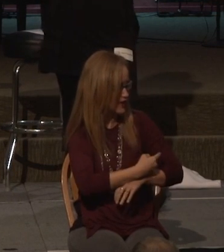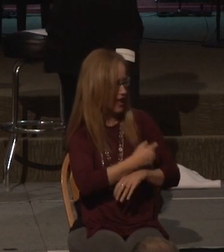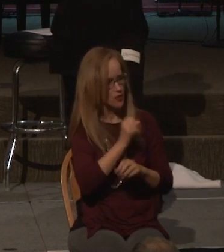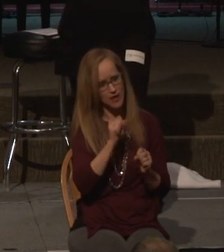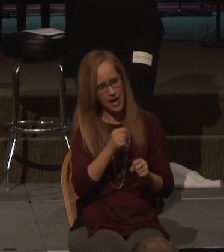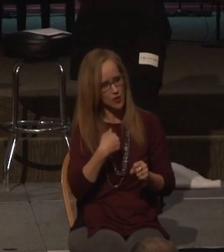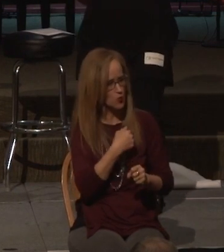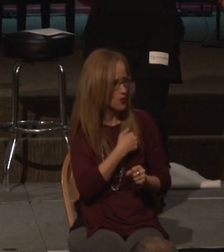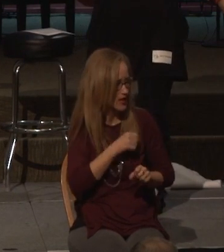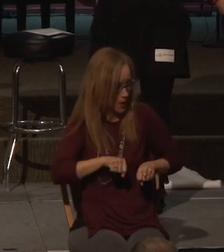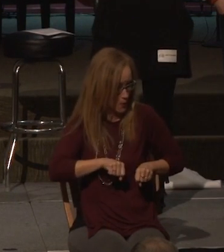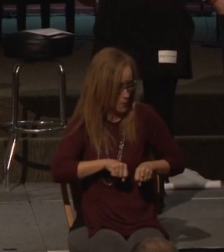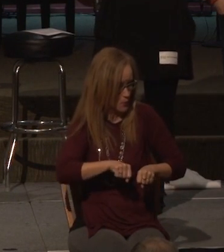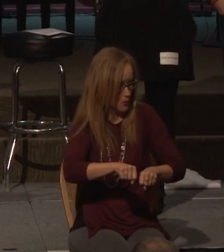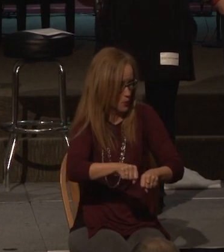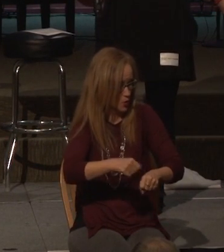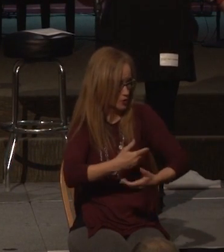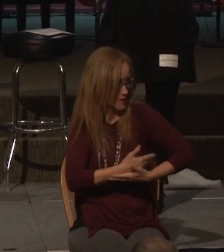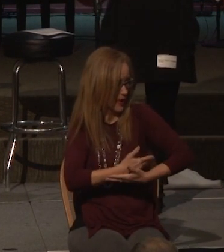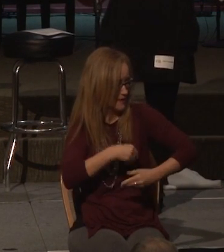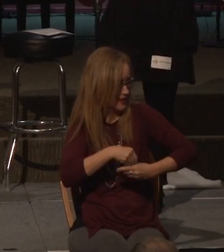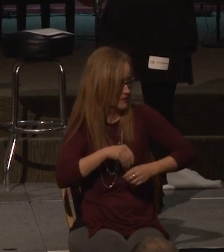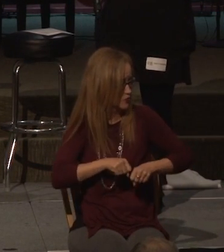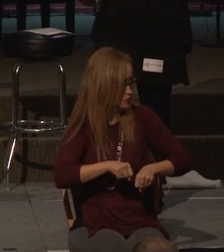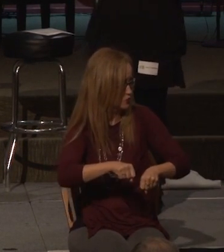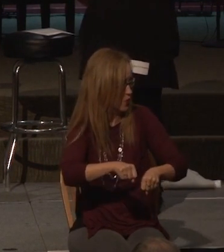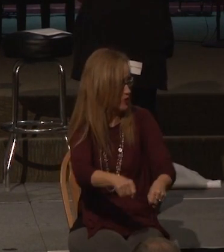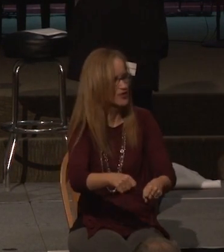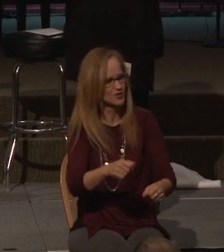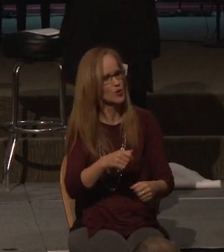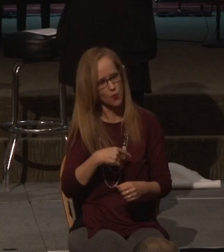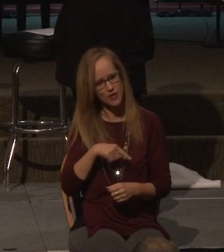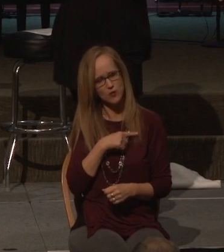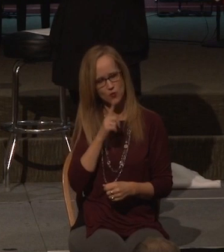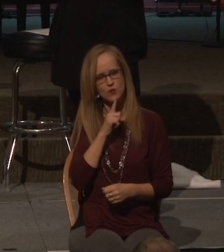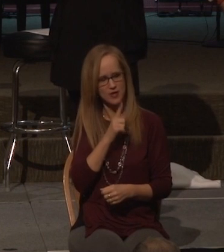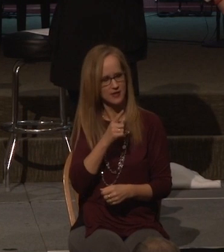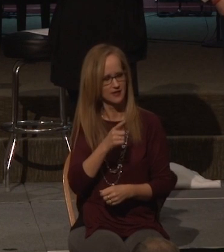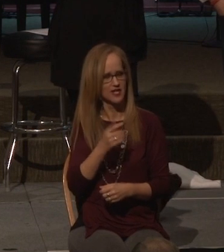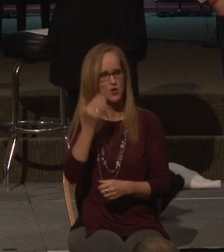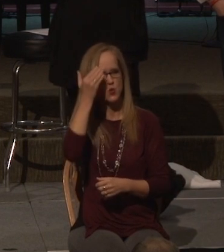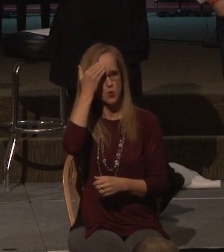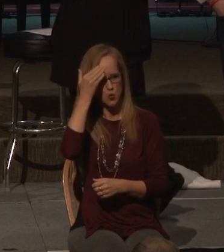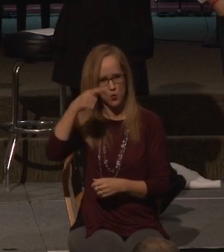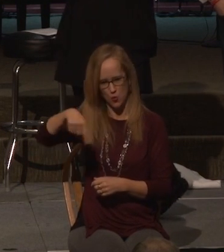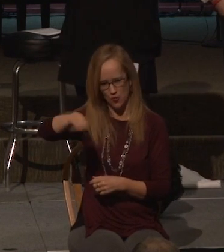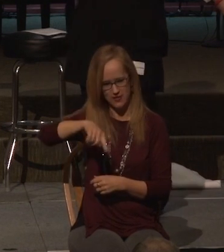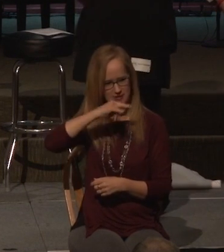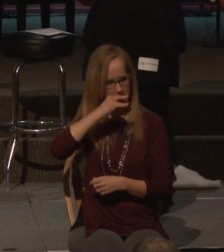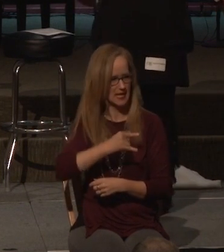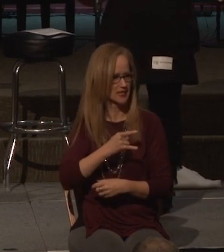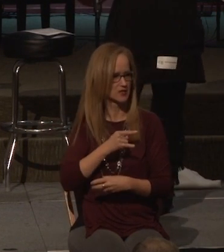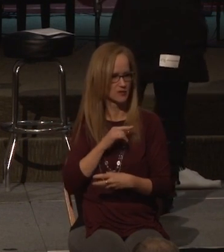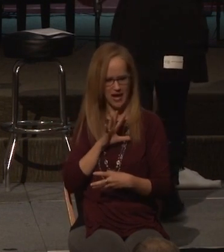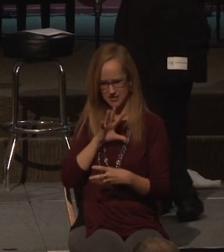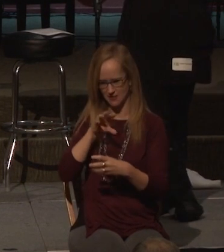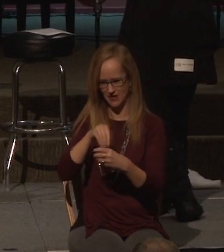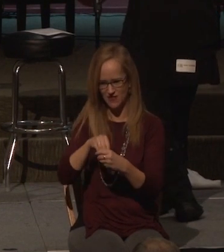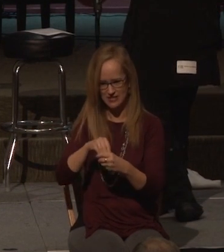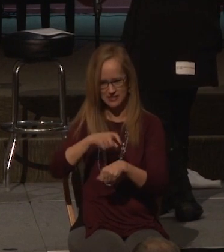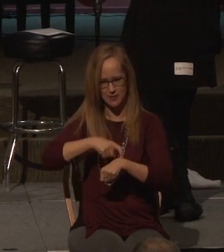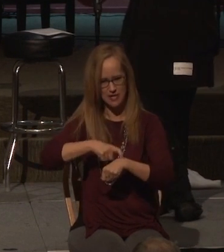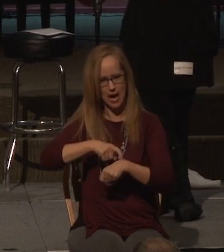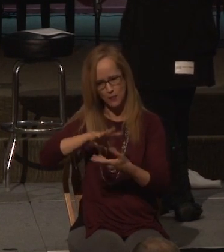we push Lincoln in the stroller, or whatever the case may be. So we really got to know these kids by just investing some time, learning